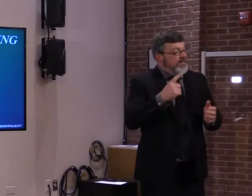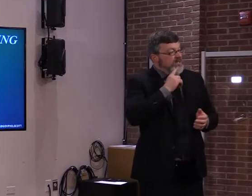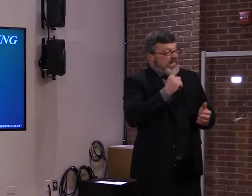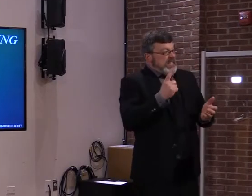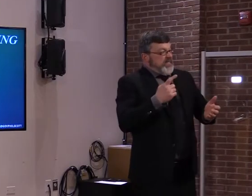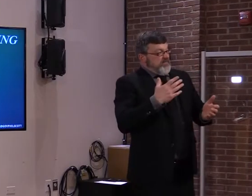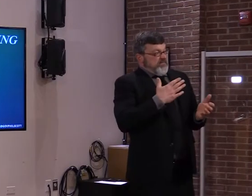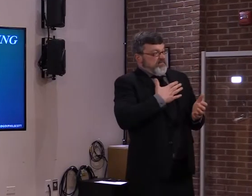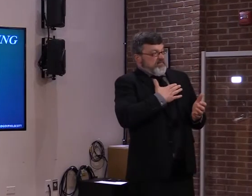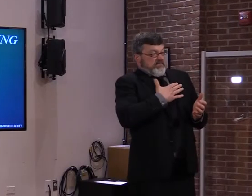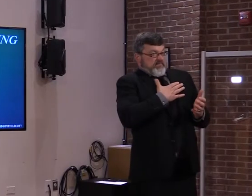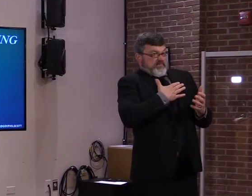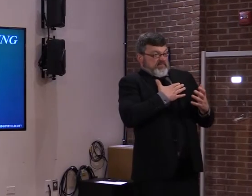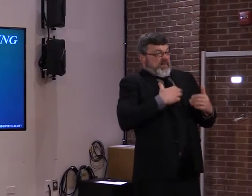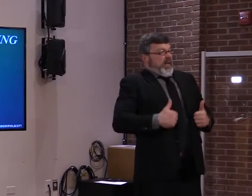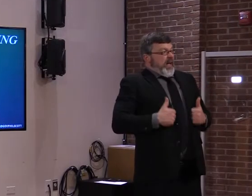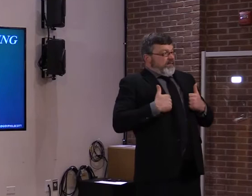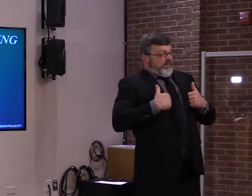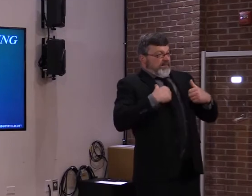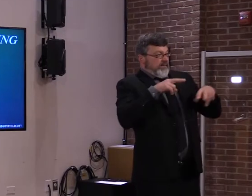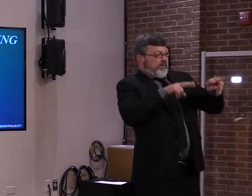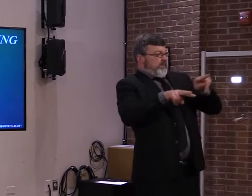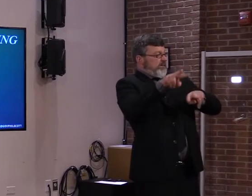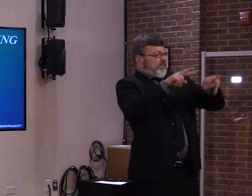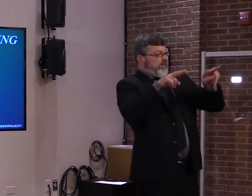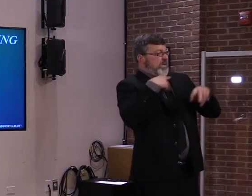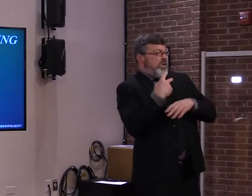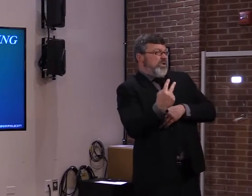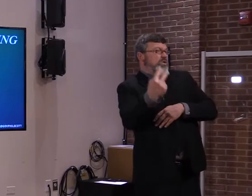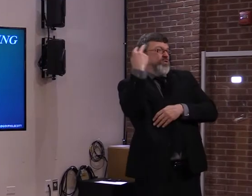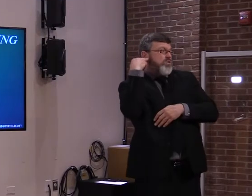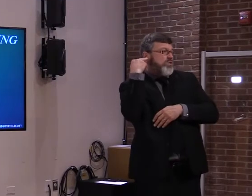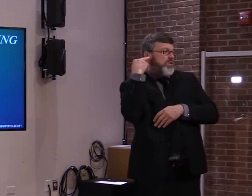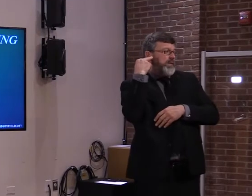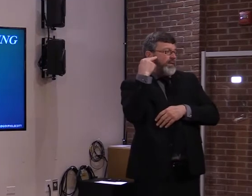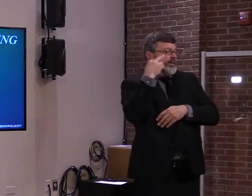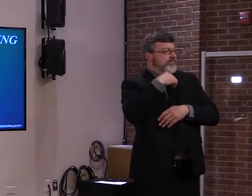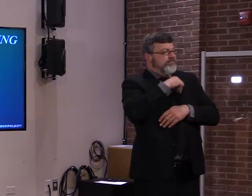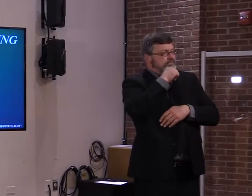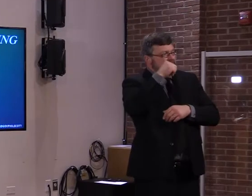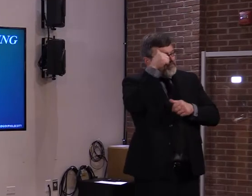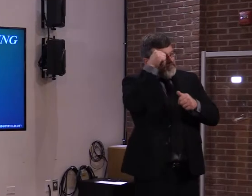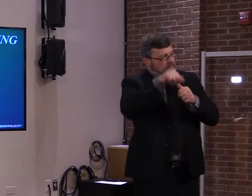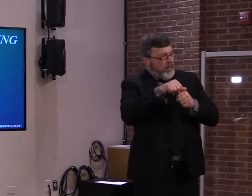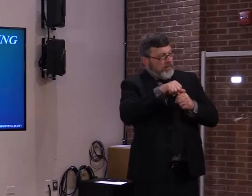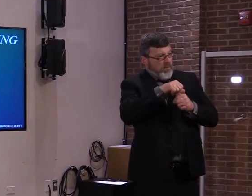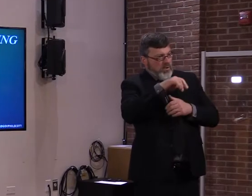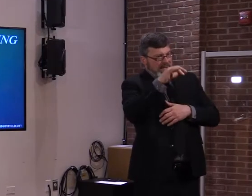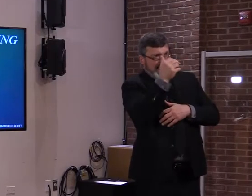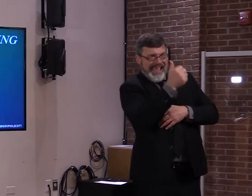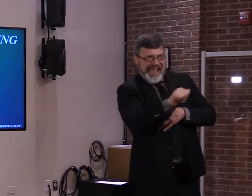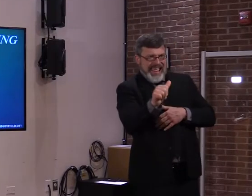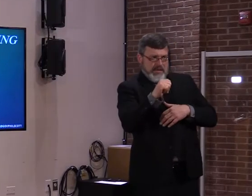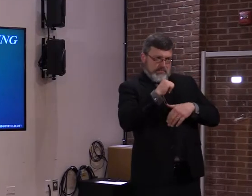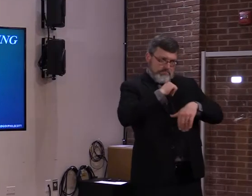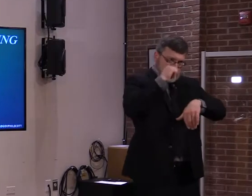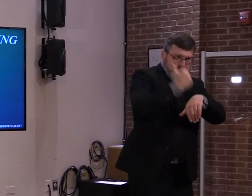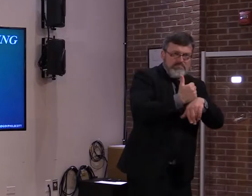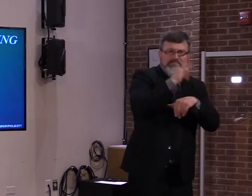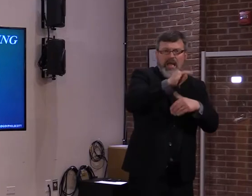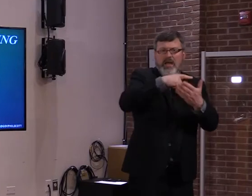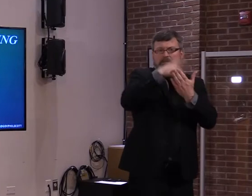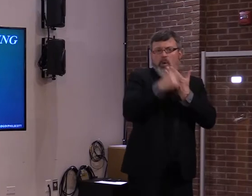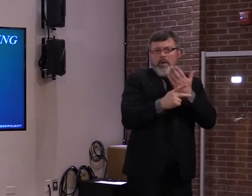in my lifetime, I can't remember a program that